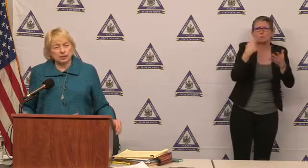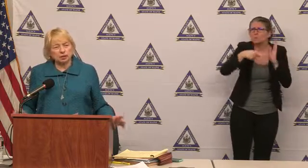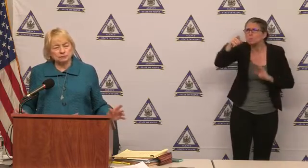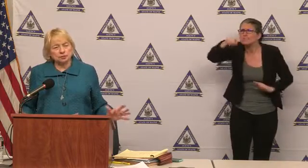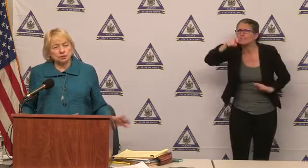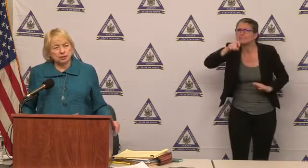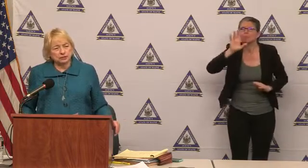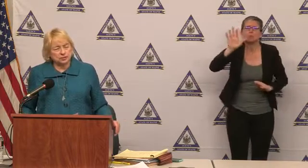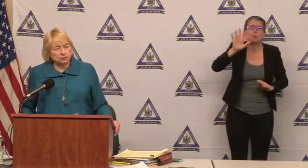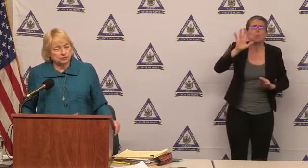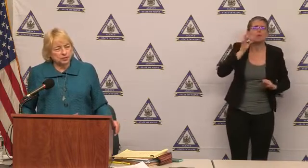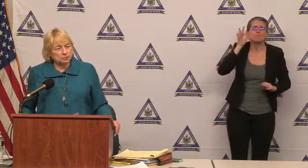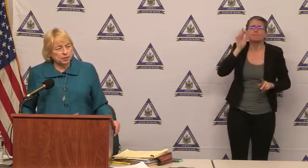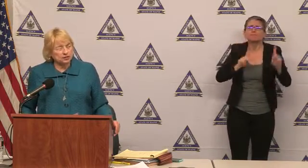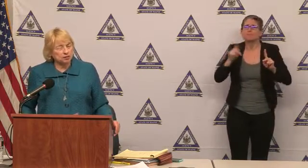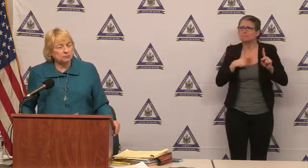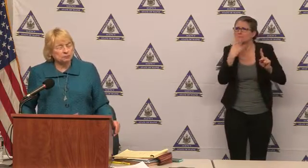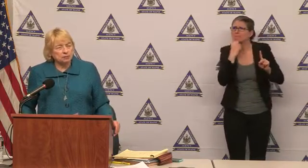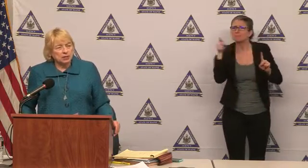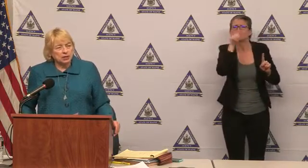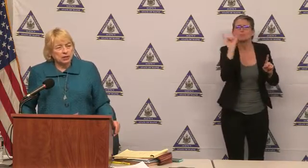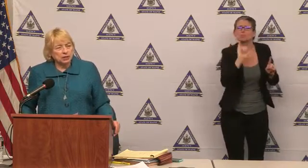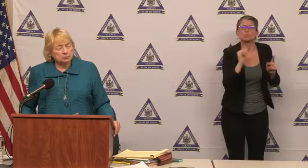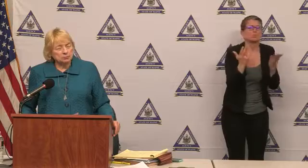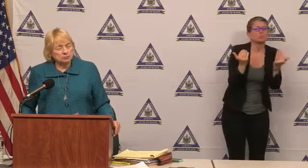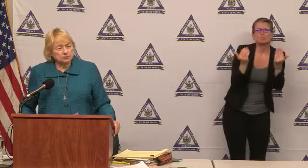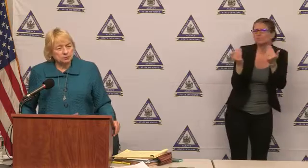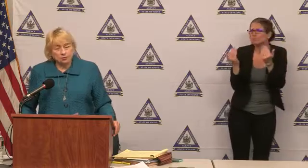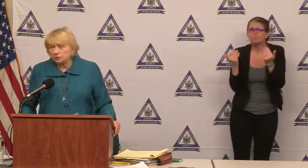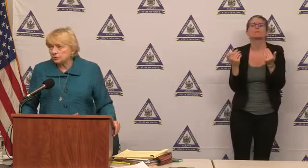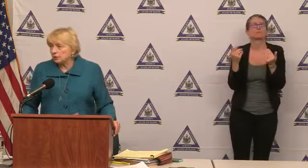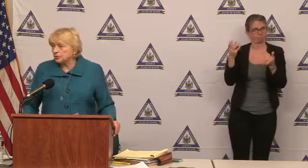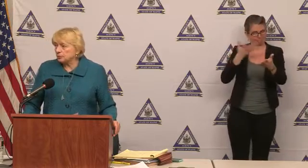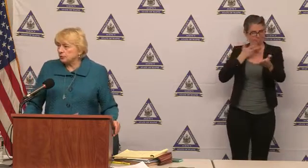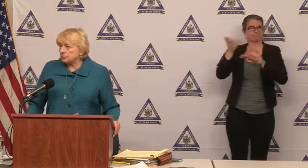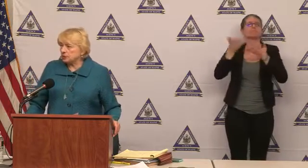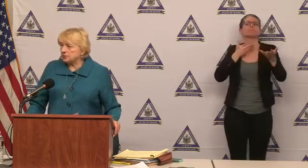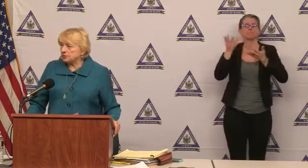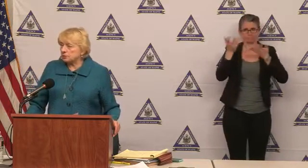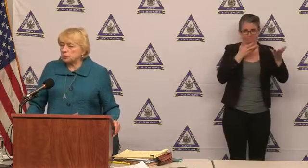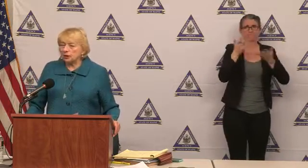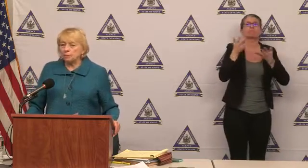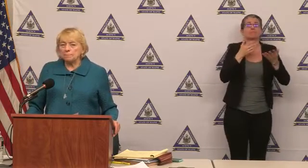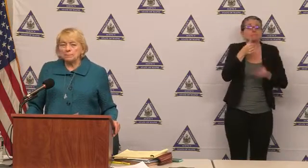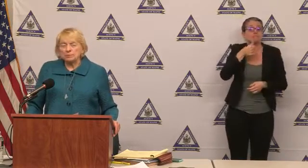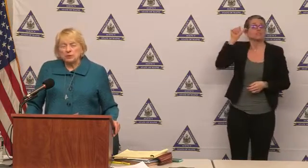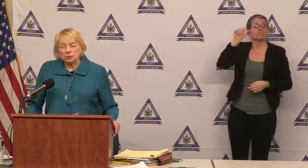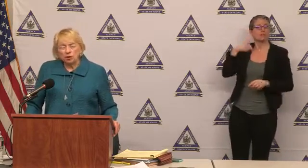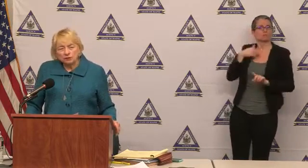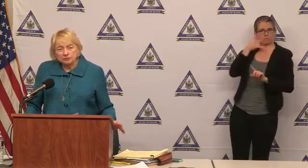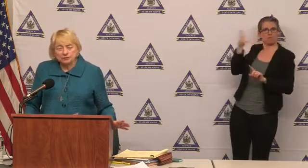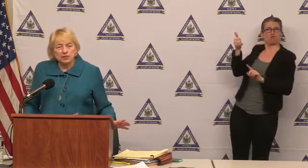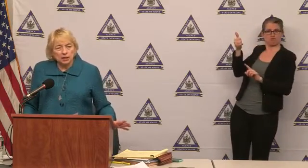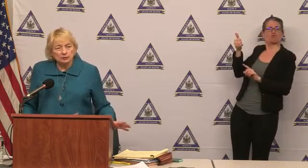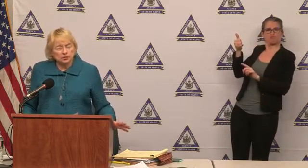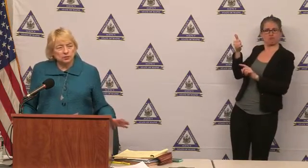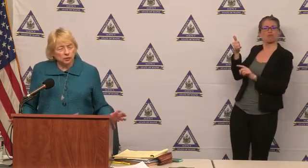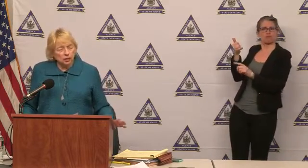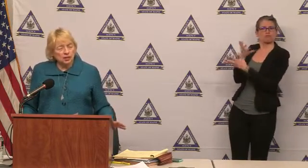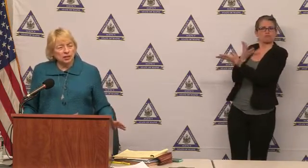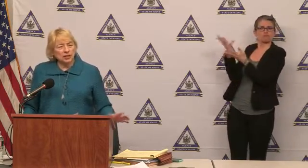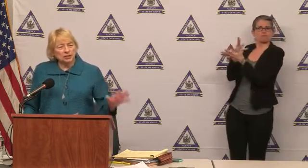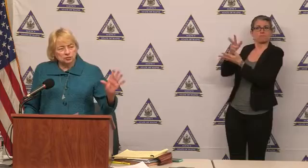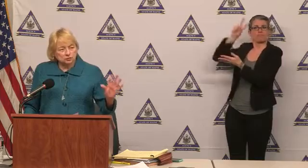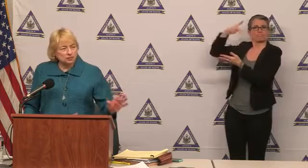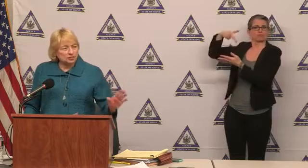had a conference call yesterday with the vice president. 3 of those calls have been with the president as well, where all 50 governors are